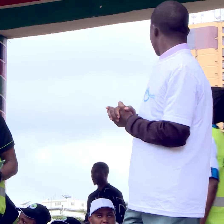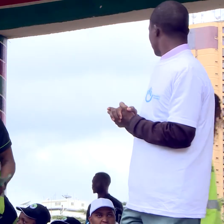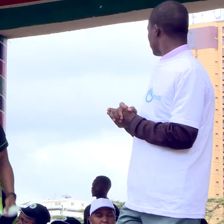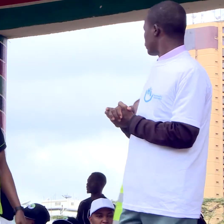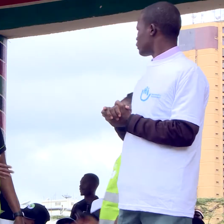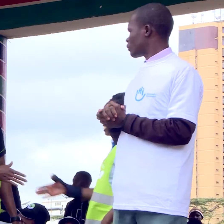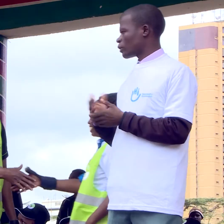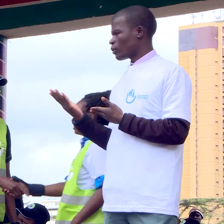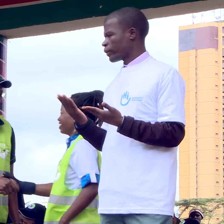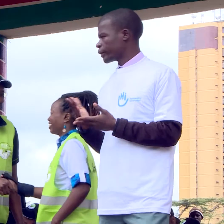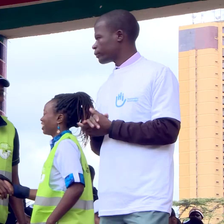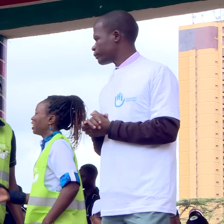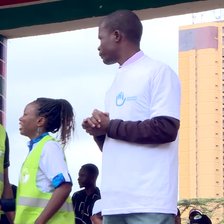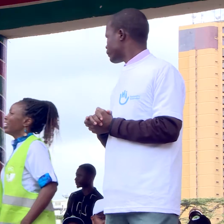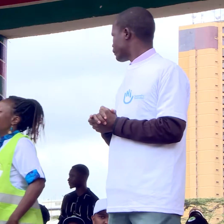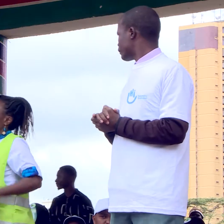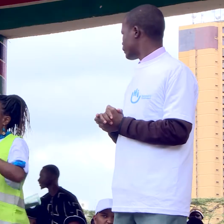Thank you. Karibu.